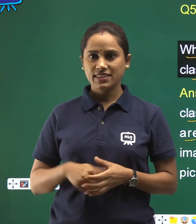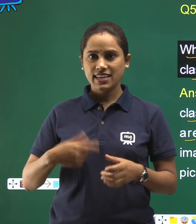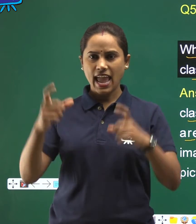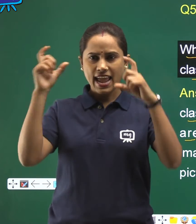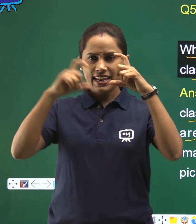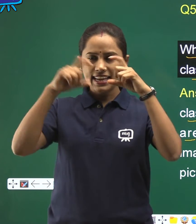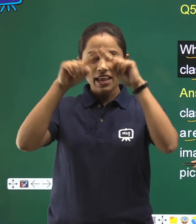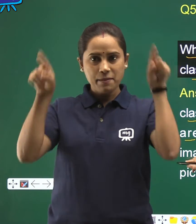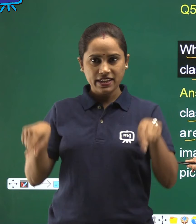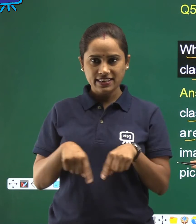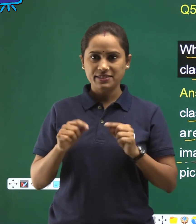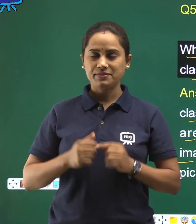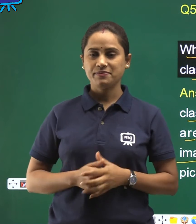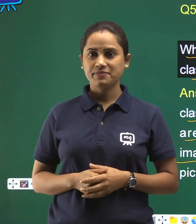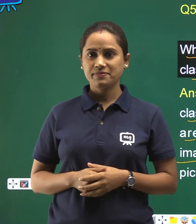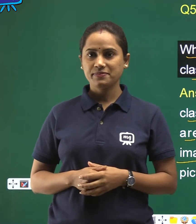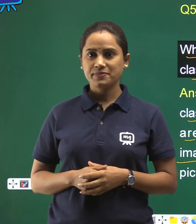and images.